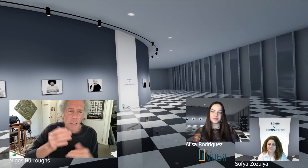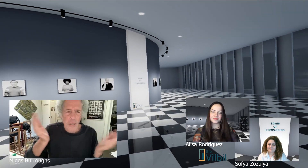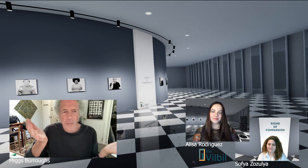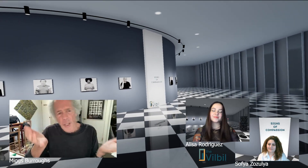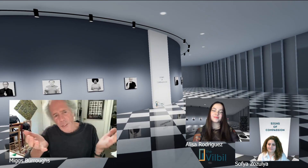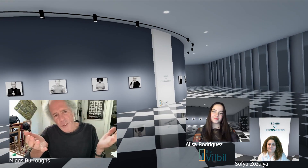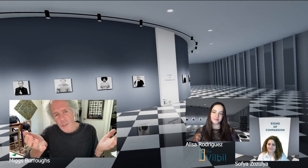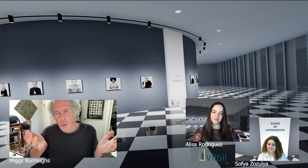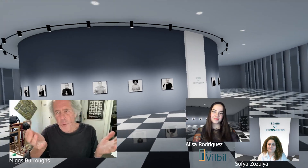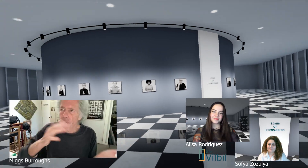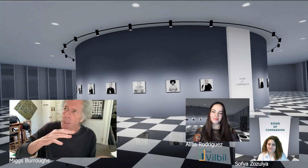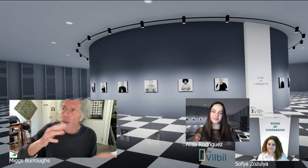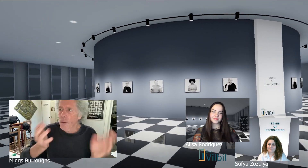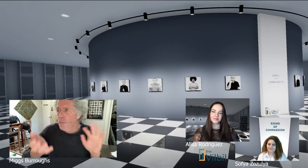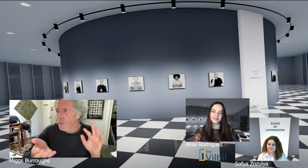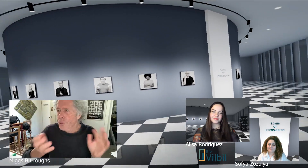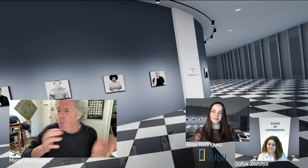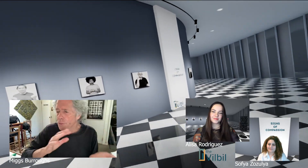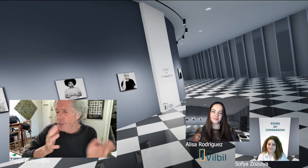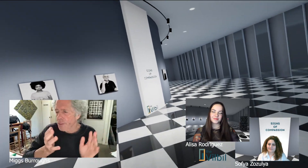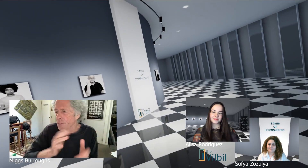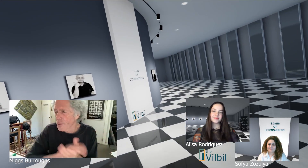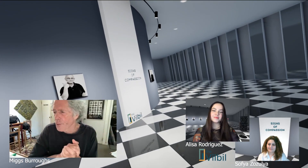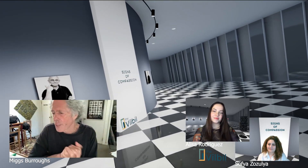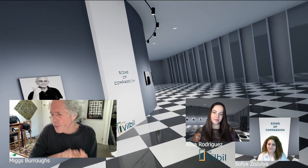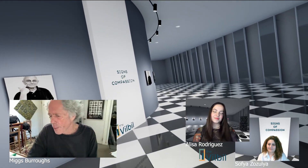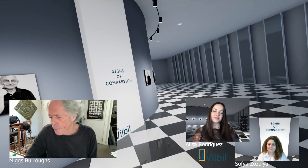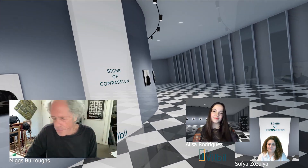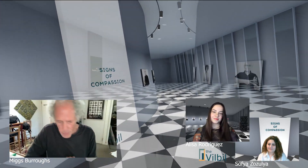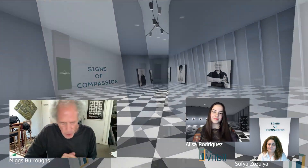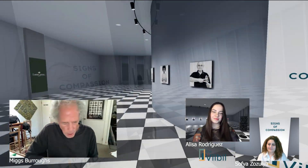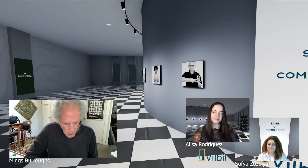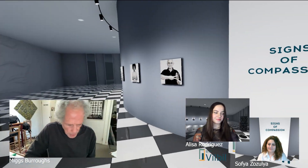a face doing, a person moving. So that's like,